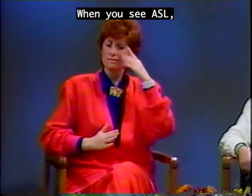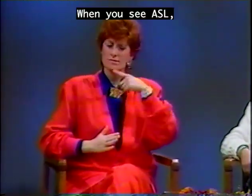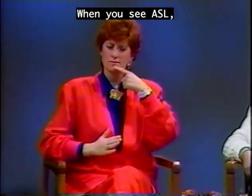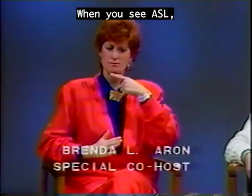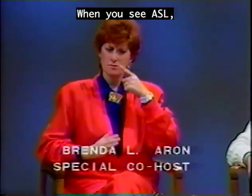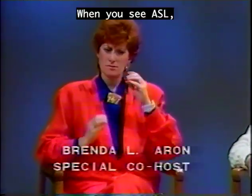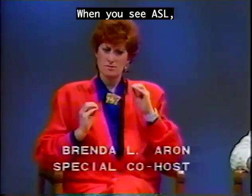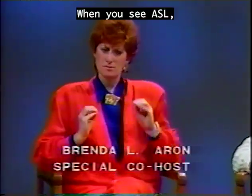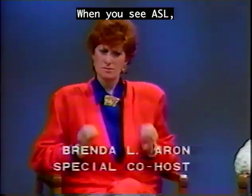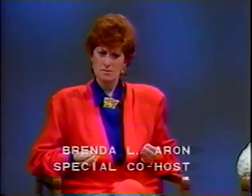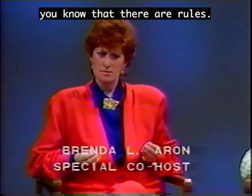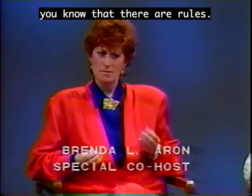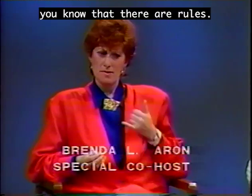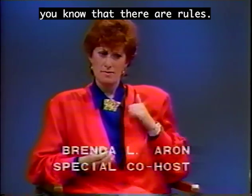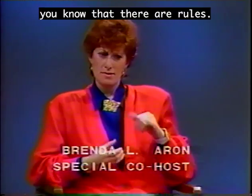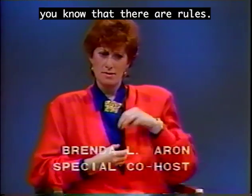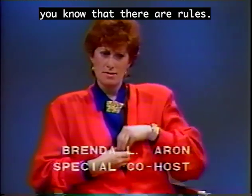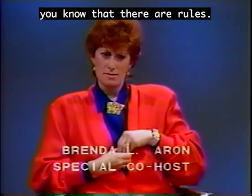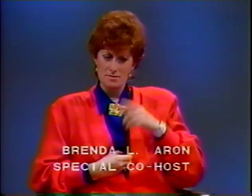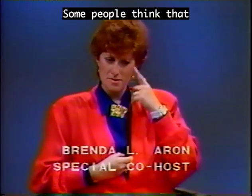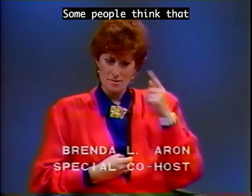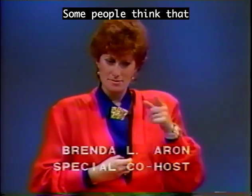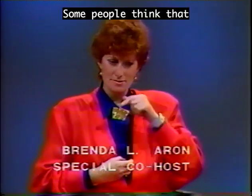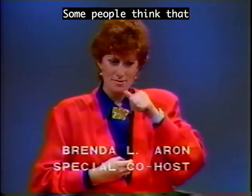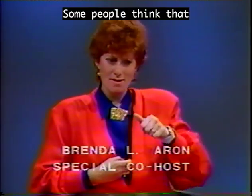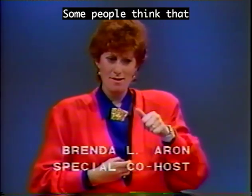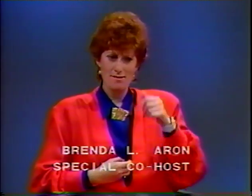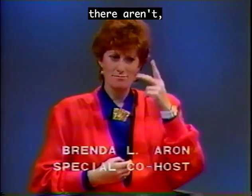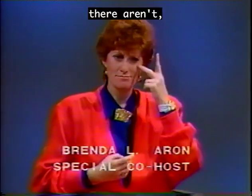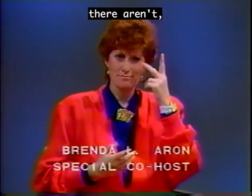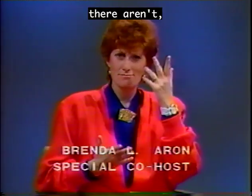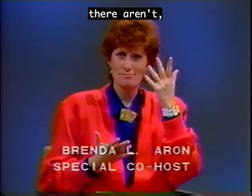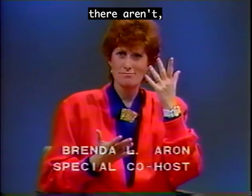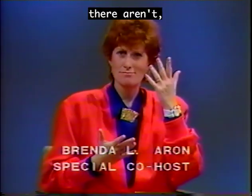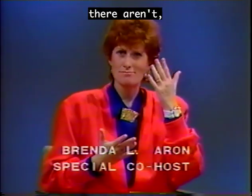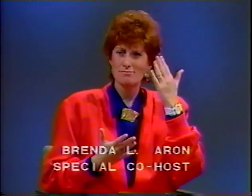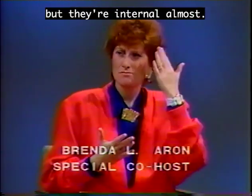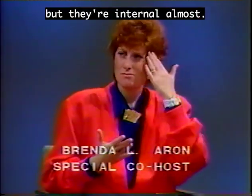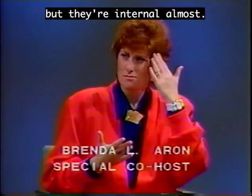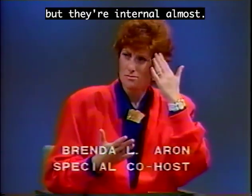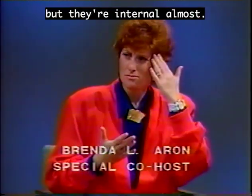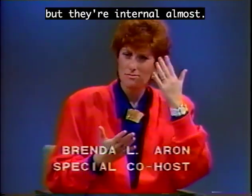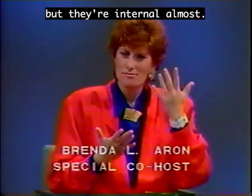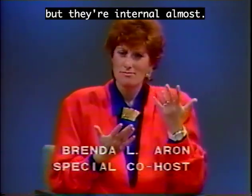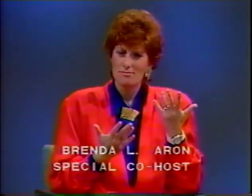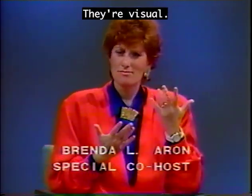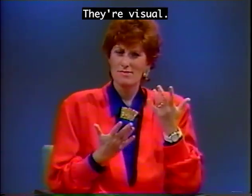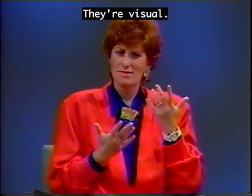When you see ASL, you know that there are rules. Some people think that there aren't, but they're internal almost, they're visual.